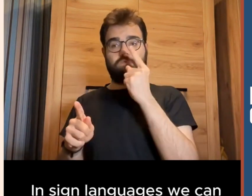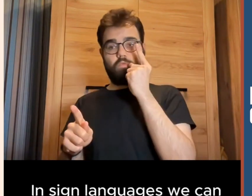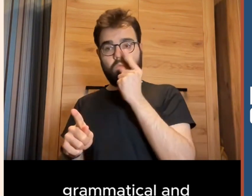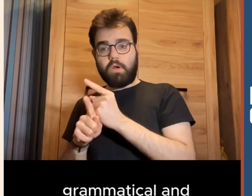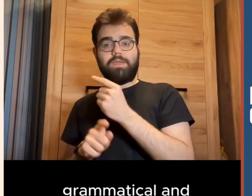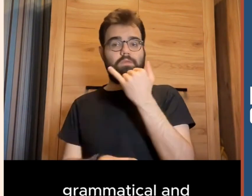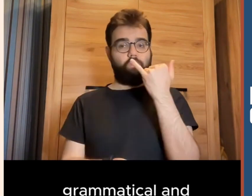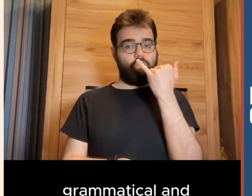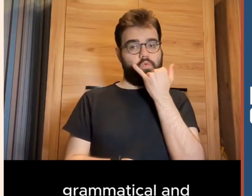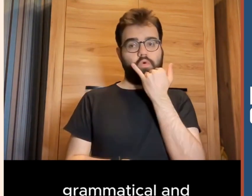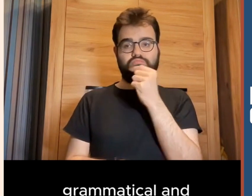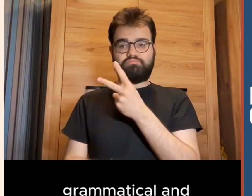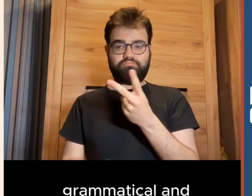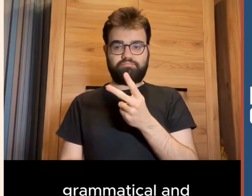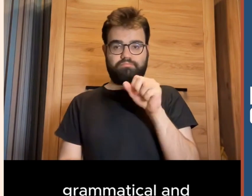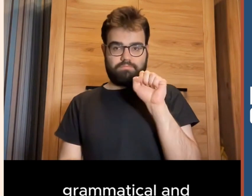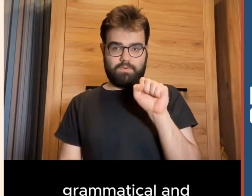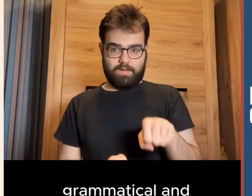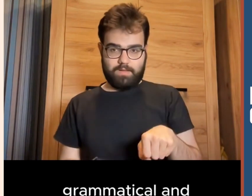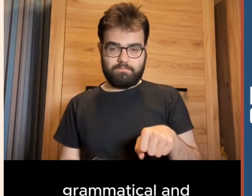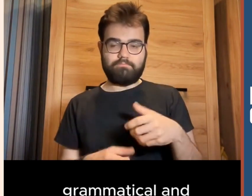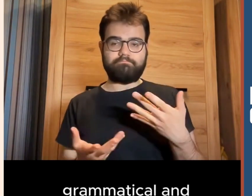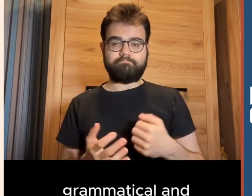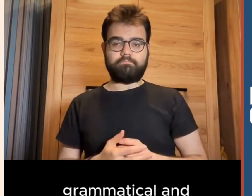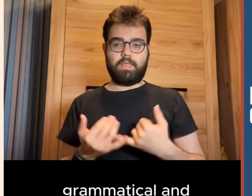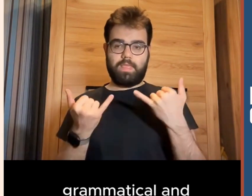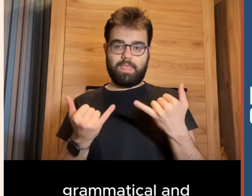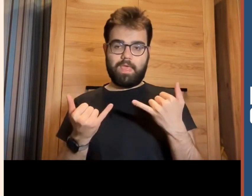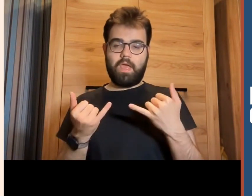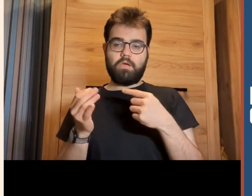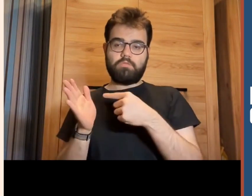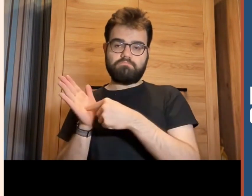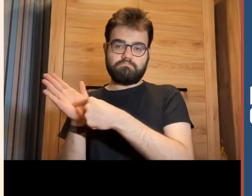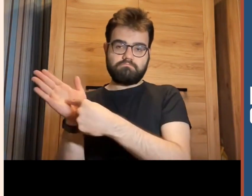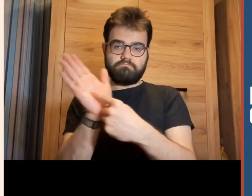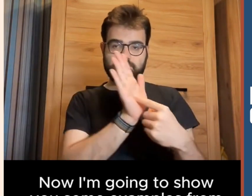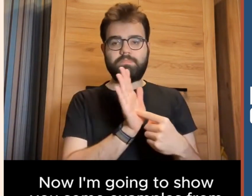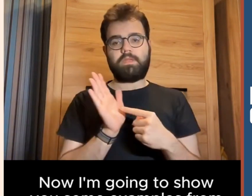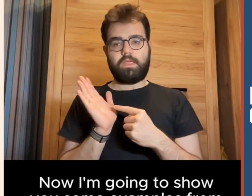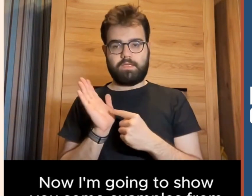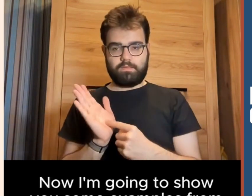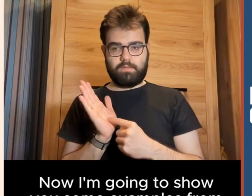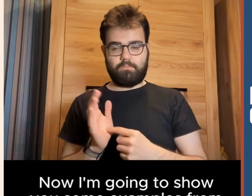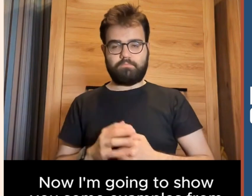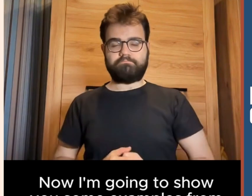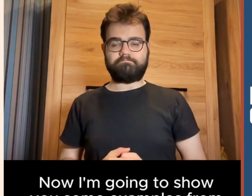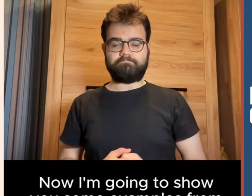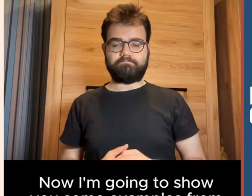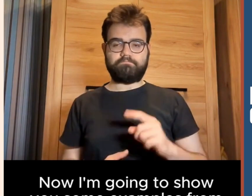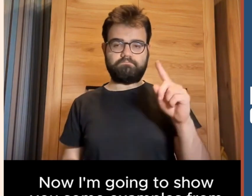grammatical and ungrammatical sentences. So here are a few examples from the American Sign